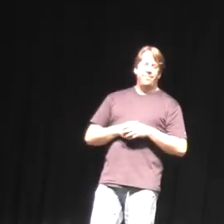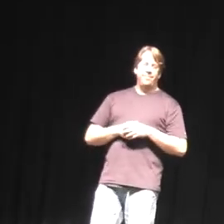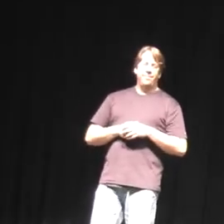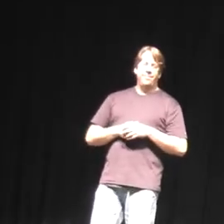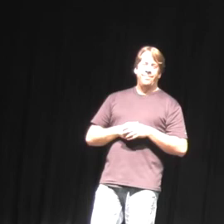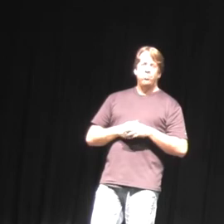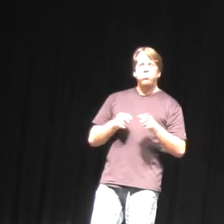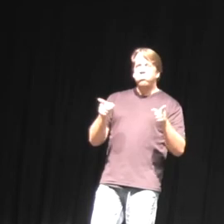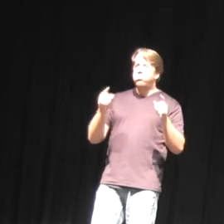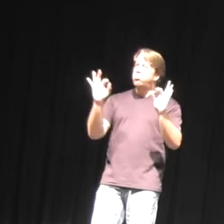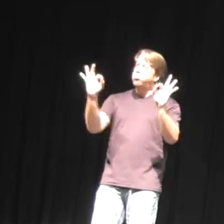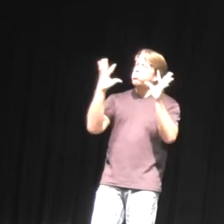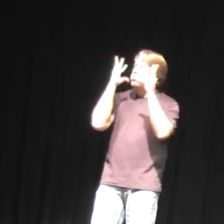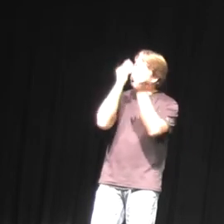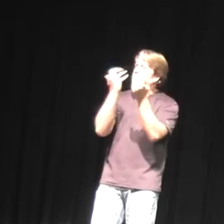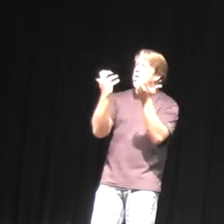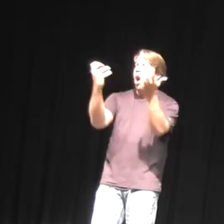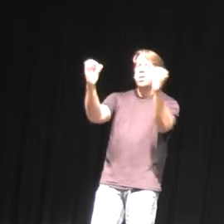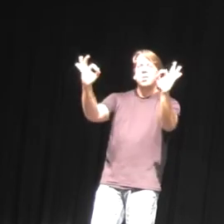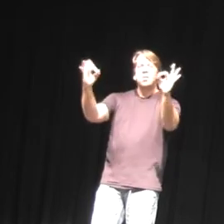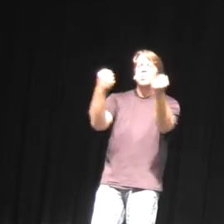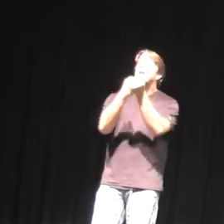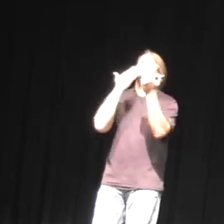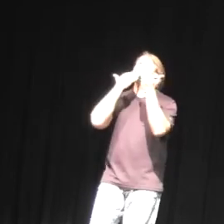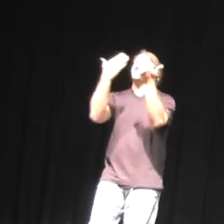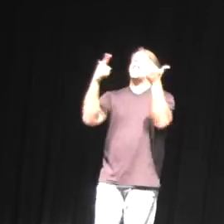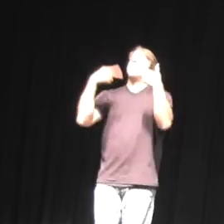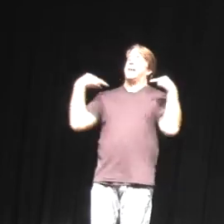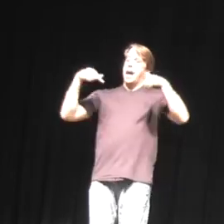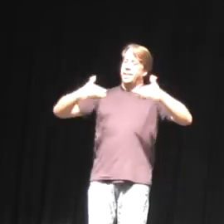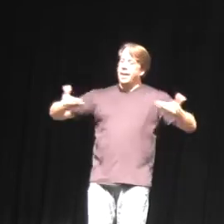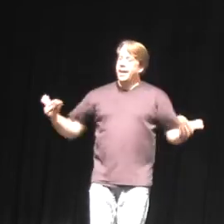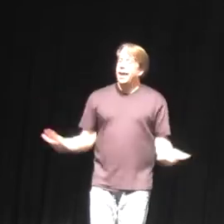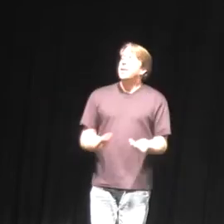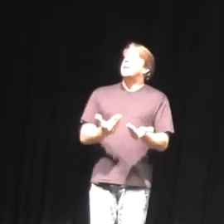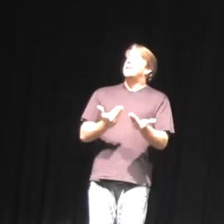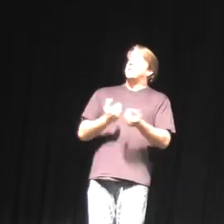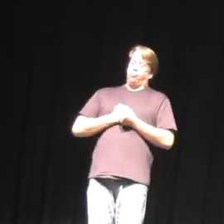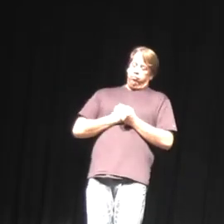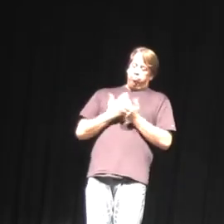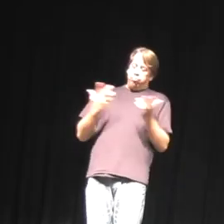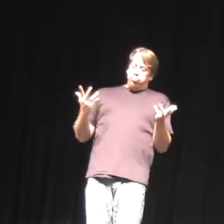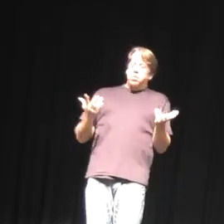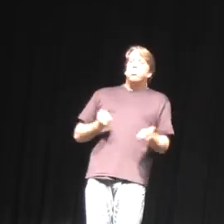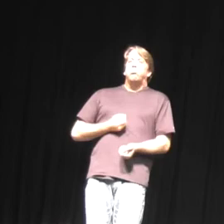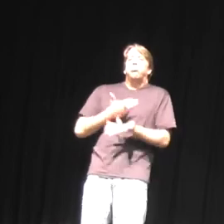What a lovely audience. Thank you for letting me come tell jokes with my voice